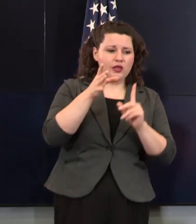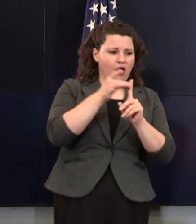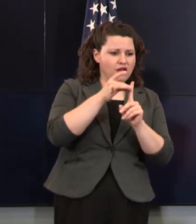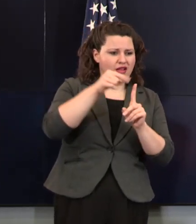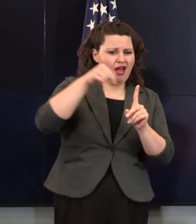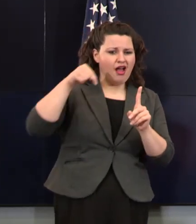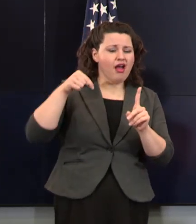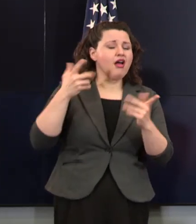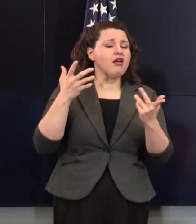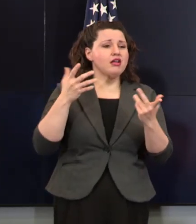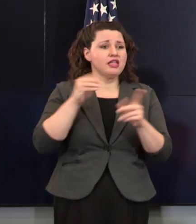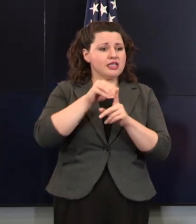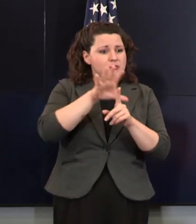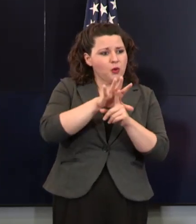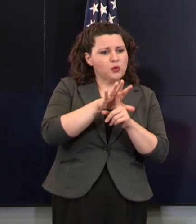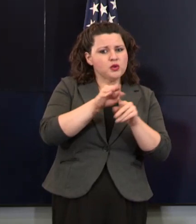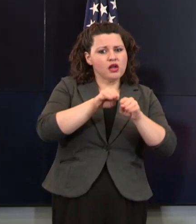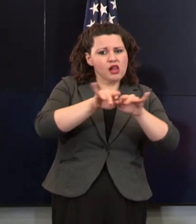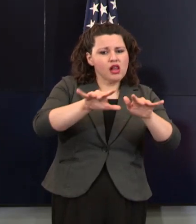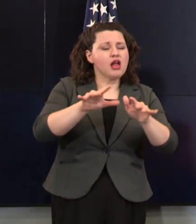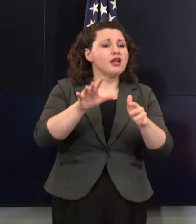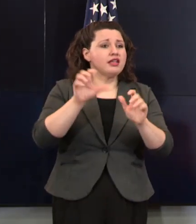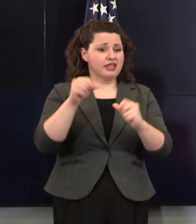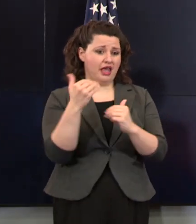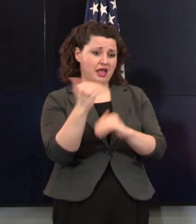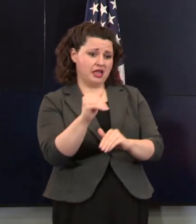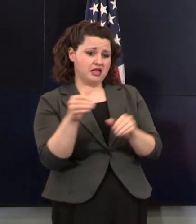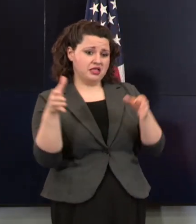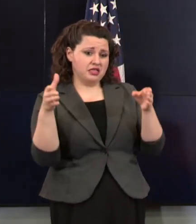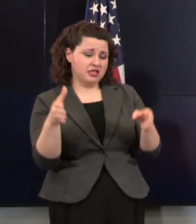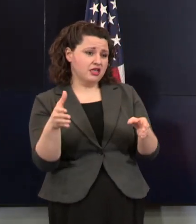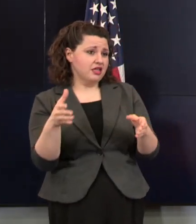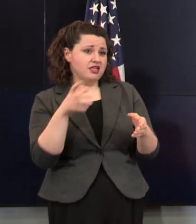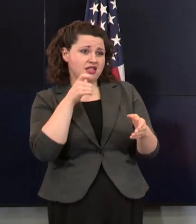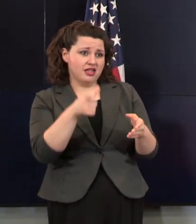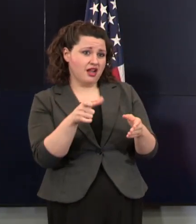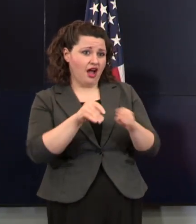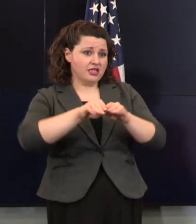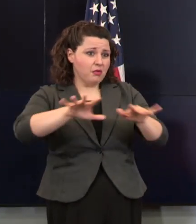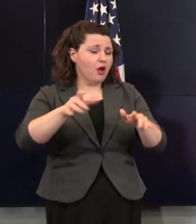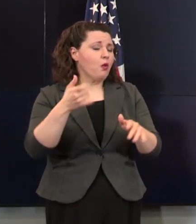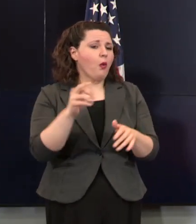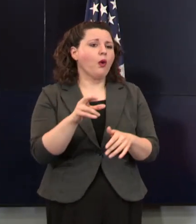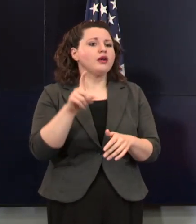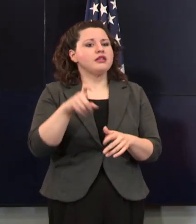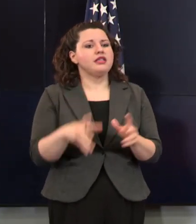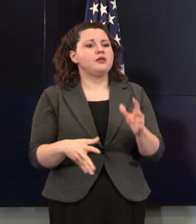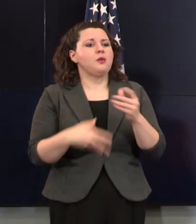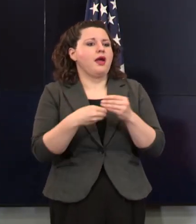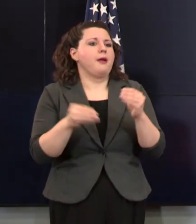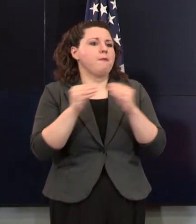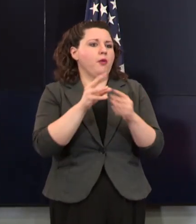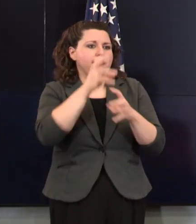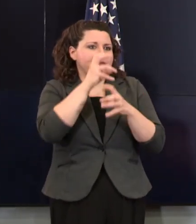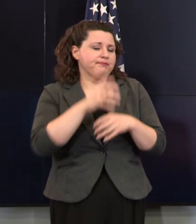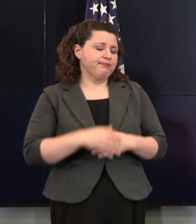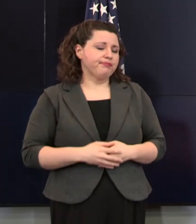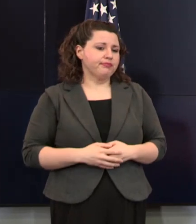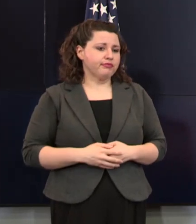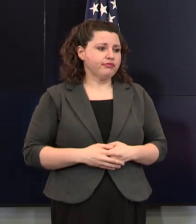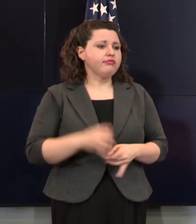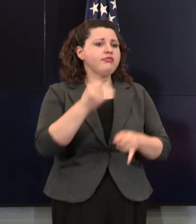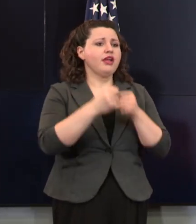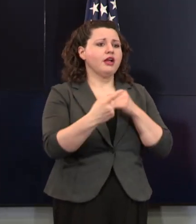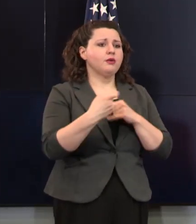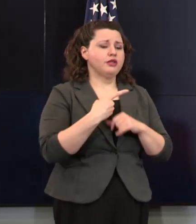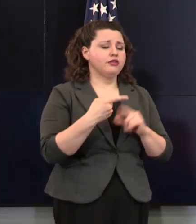exposure rate, can we contain it, or are there additional steps that we may need to take? Last question, David Pitt, Associated Press.